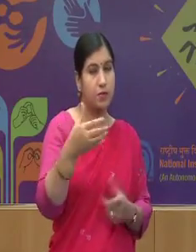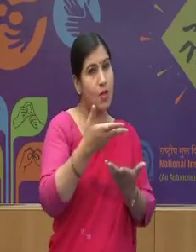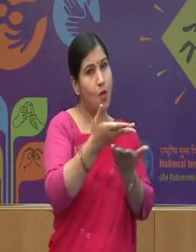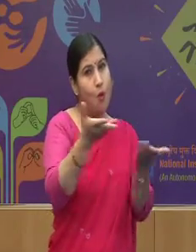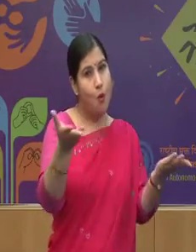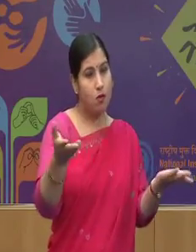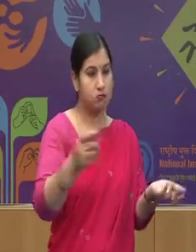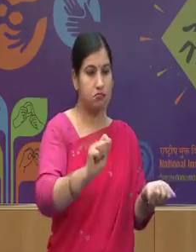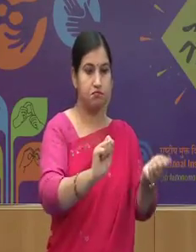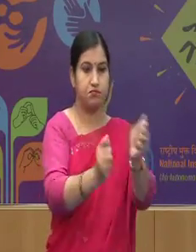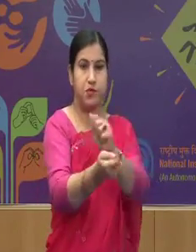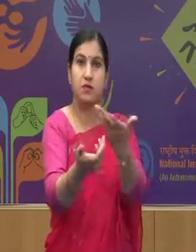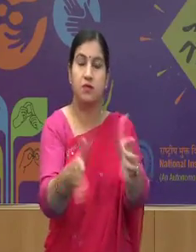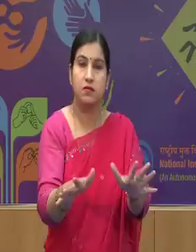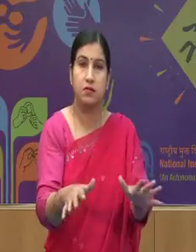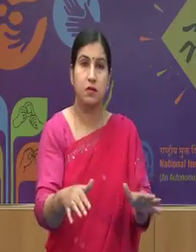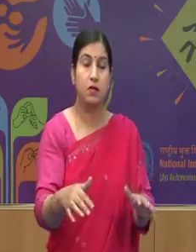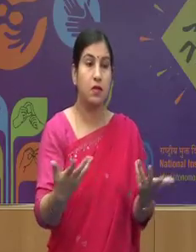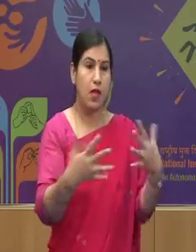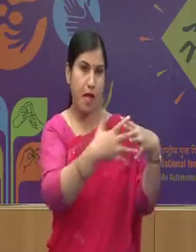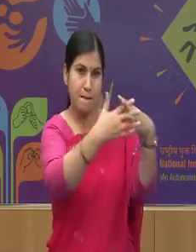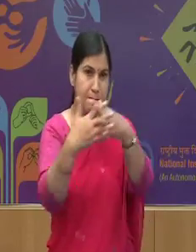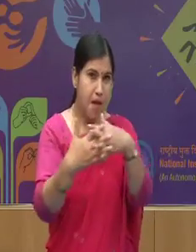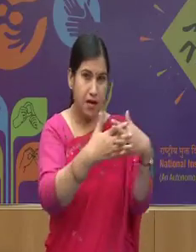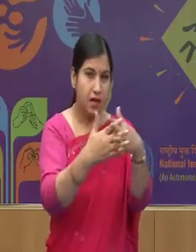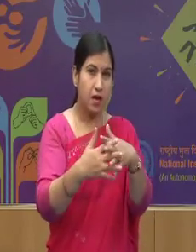all this changed when America was badly hit